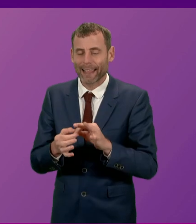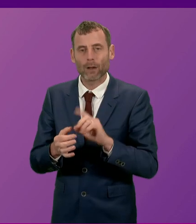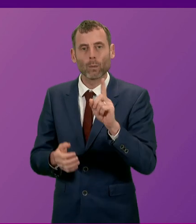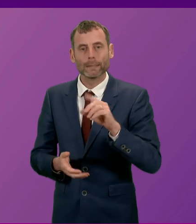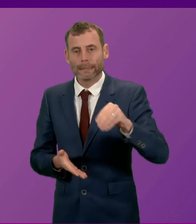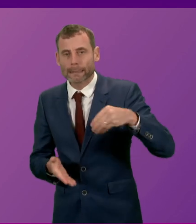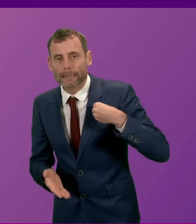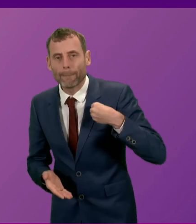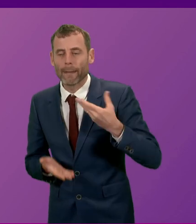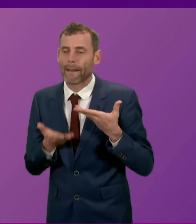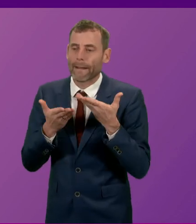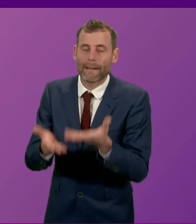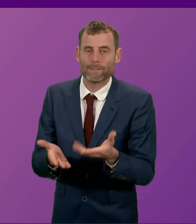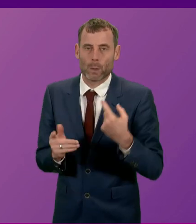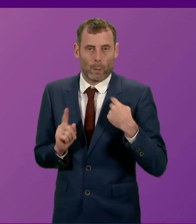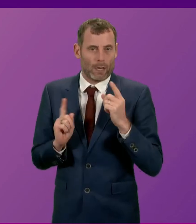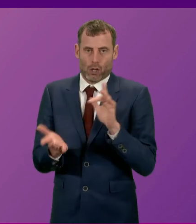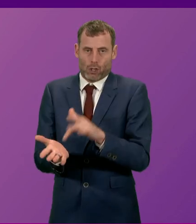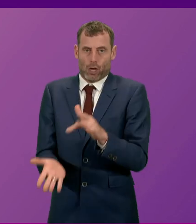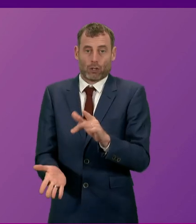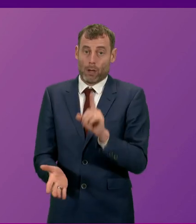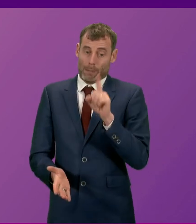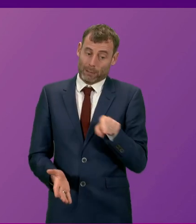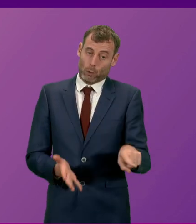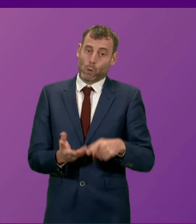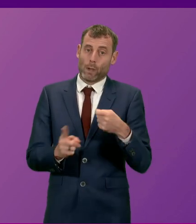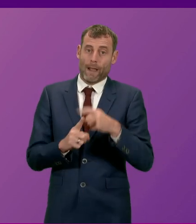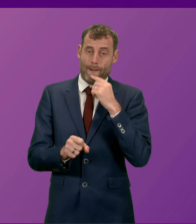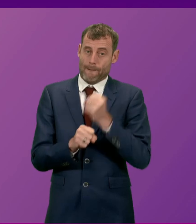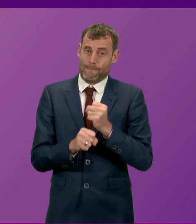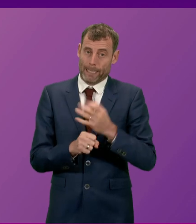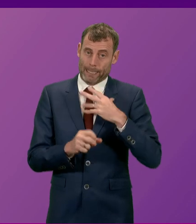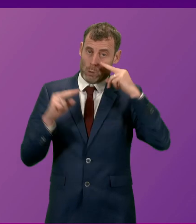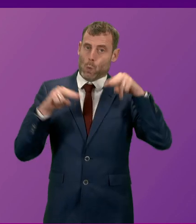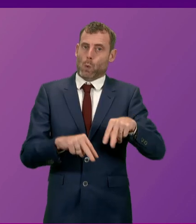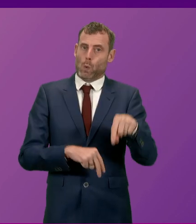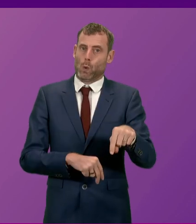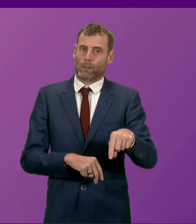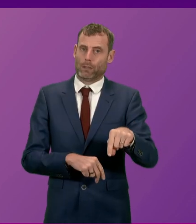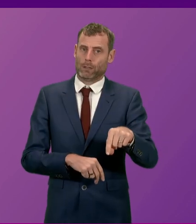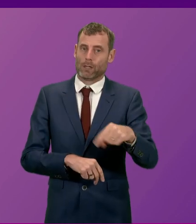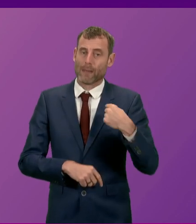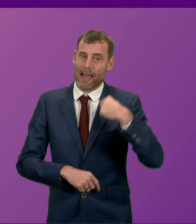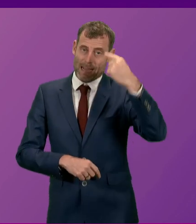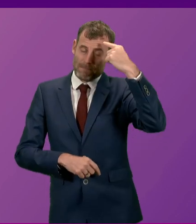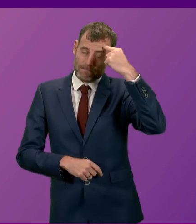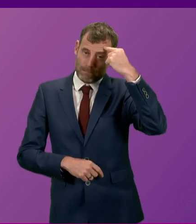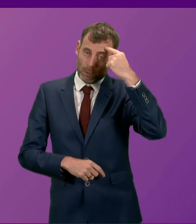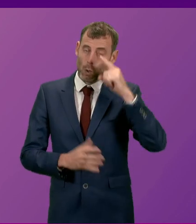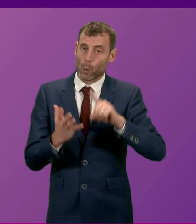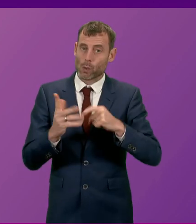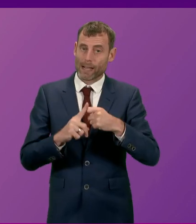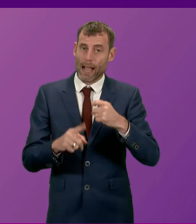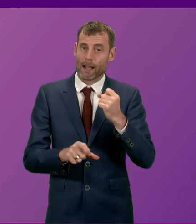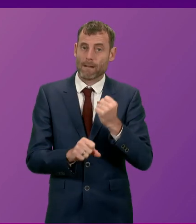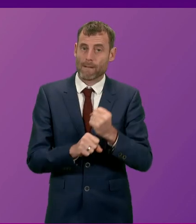very fair and reasonable point, and I'm sure it will have been heard by those who take these decisions in the United